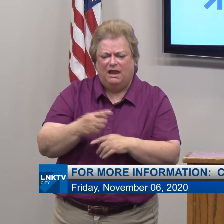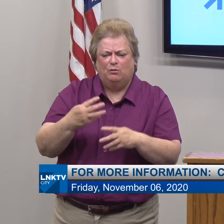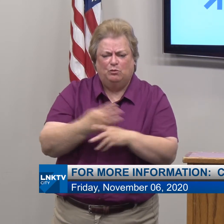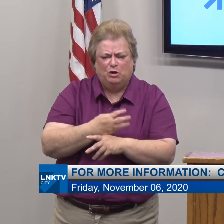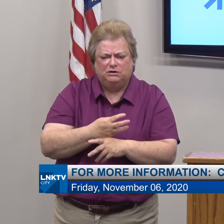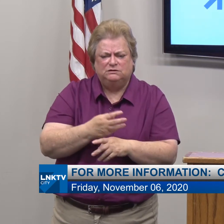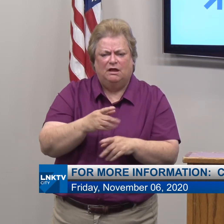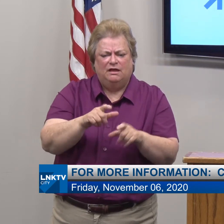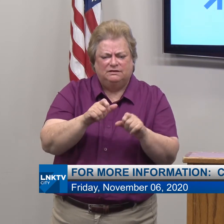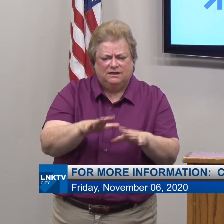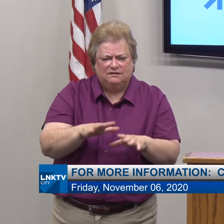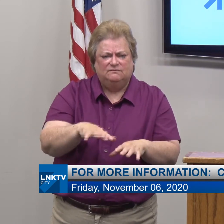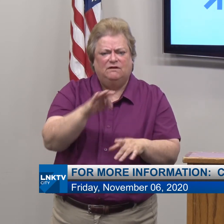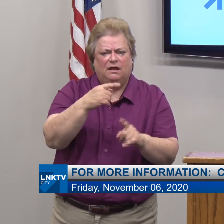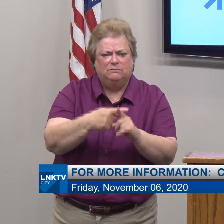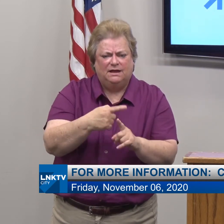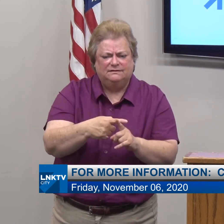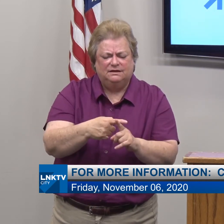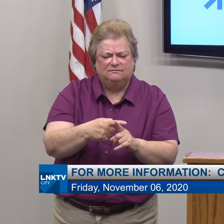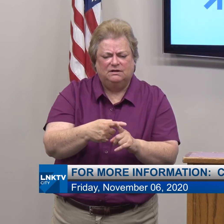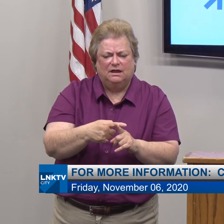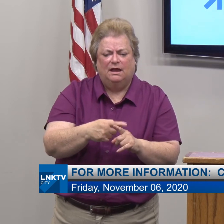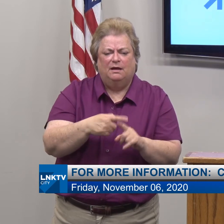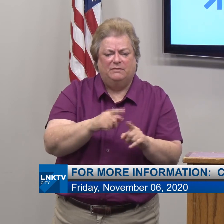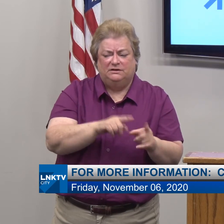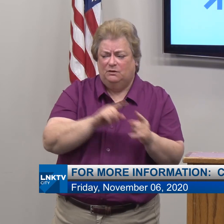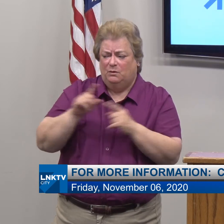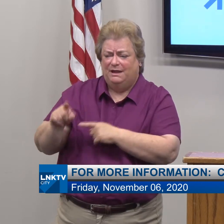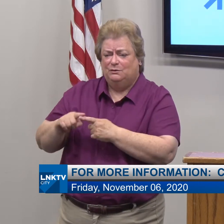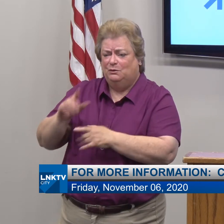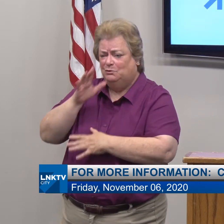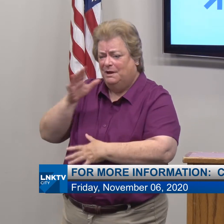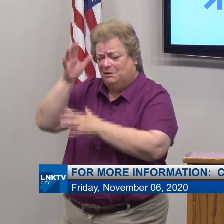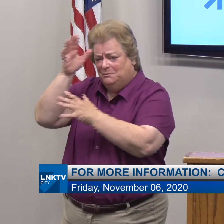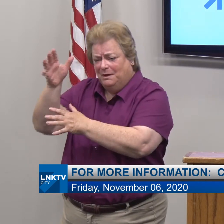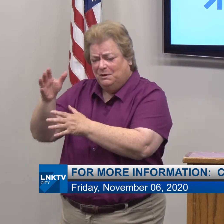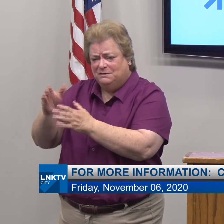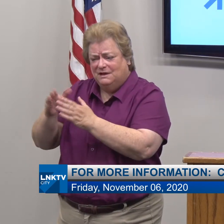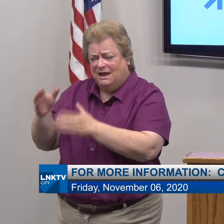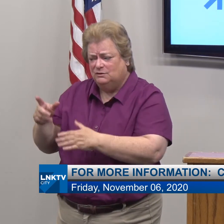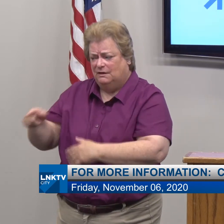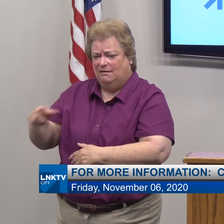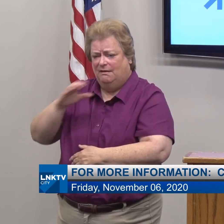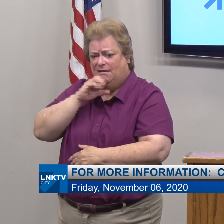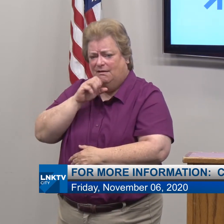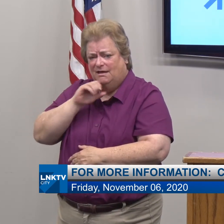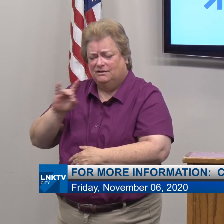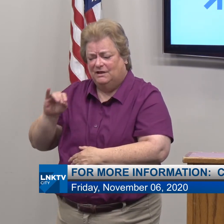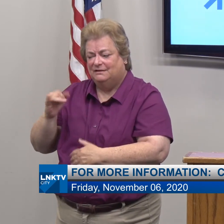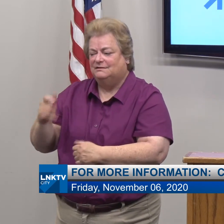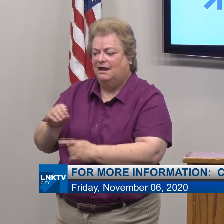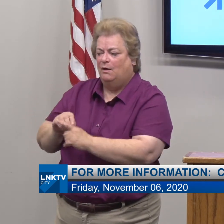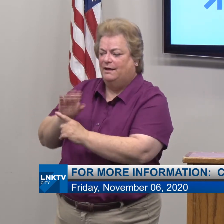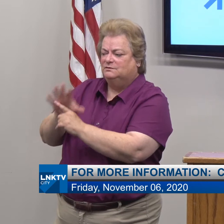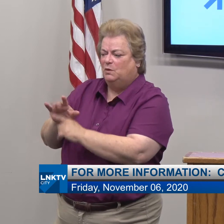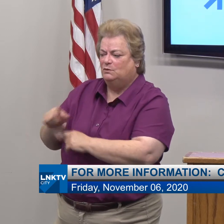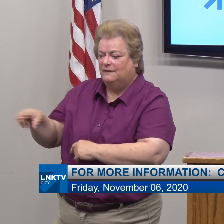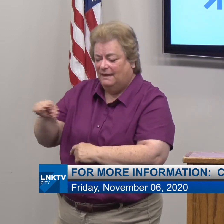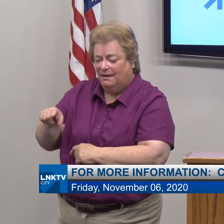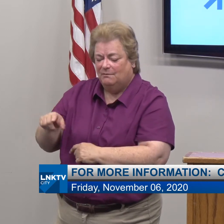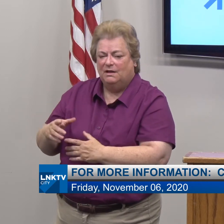tested and had COVID, and yet had been at her grandparents' house that were in their 80s. So now they were exposed and have to